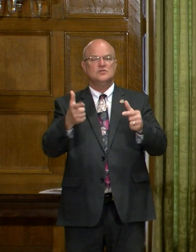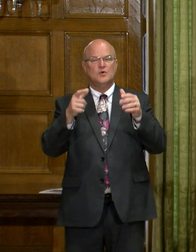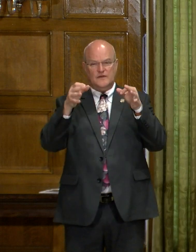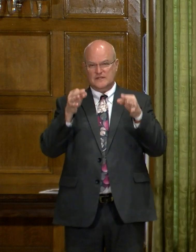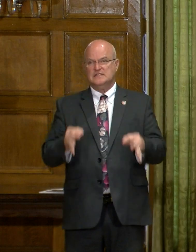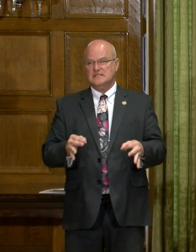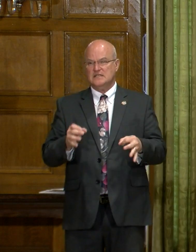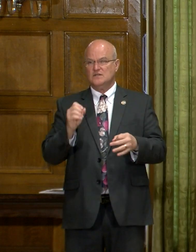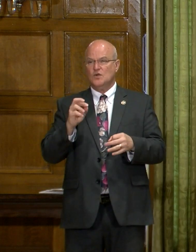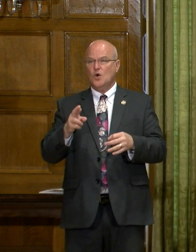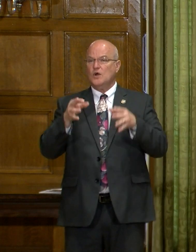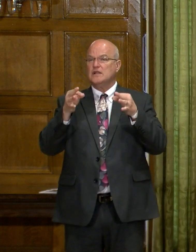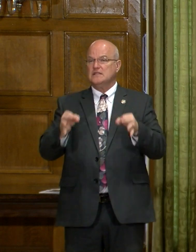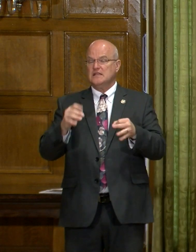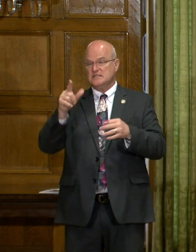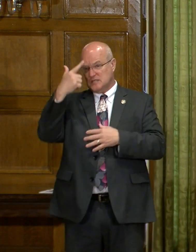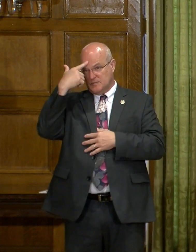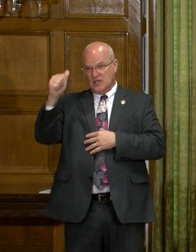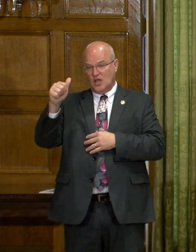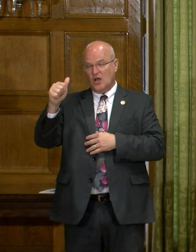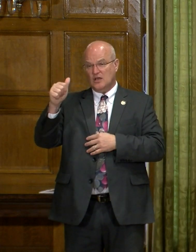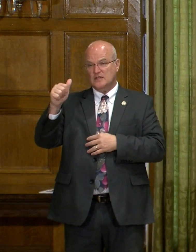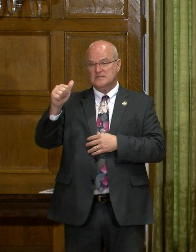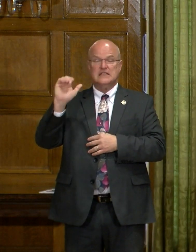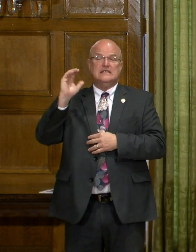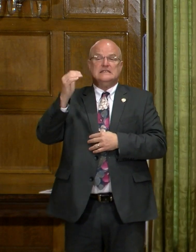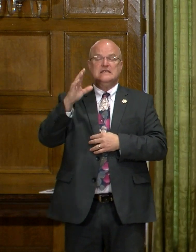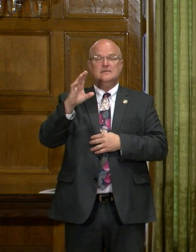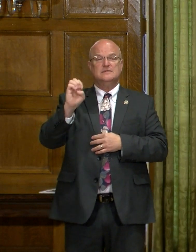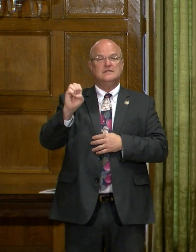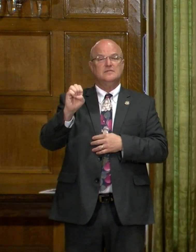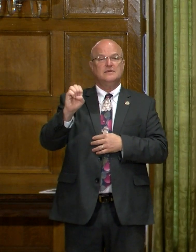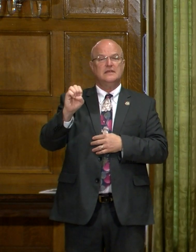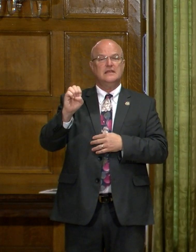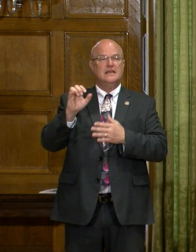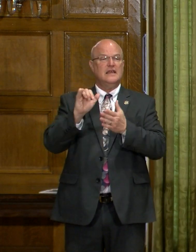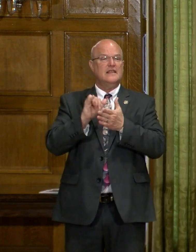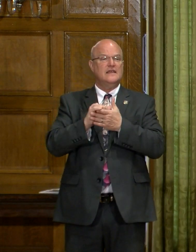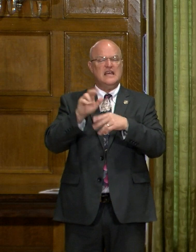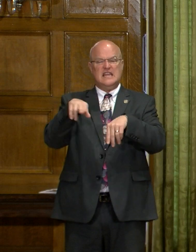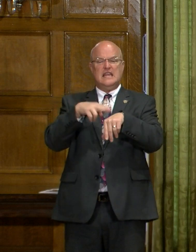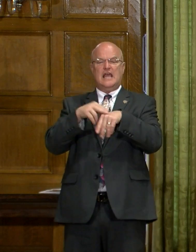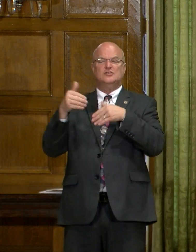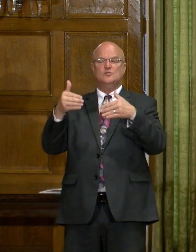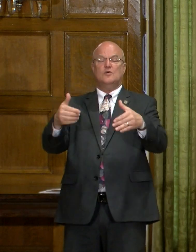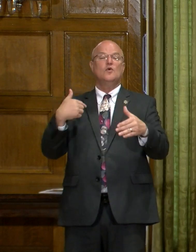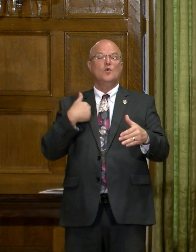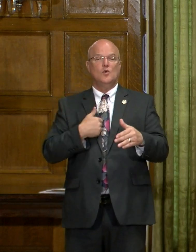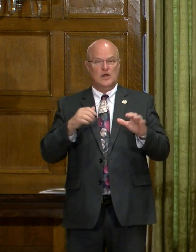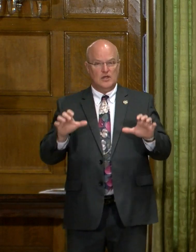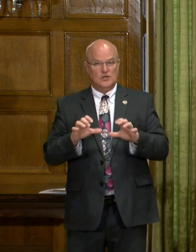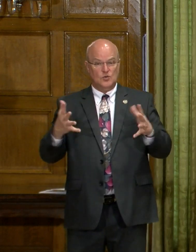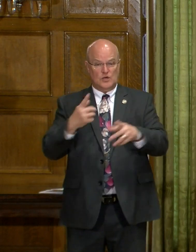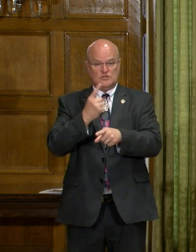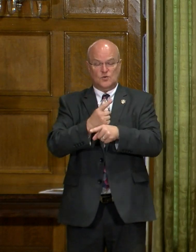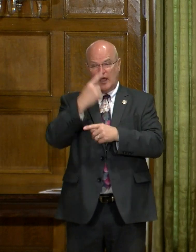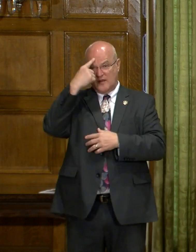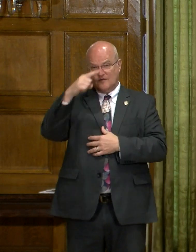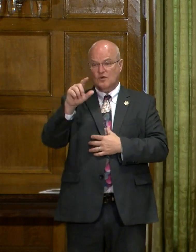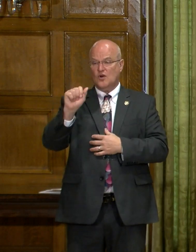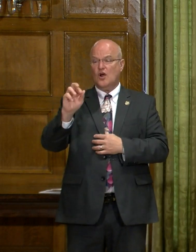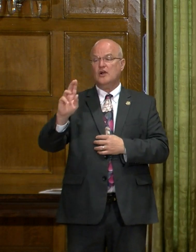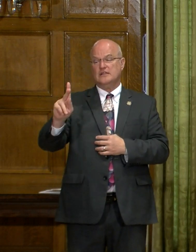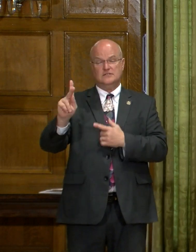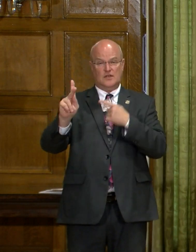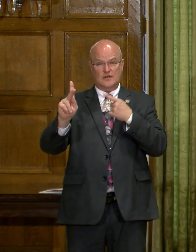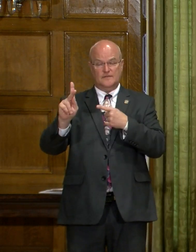of a decision or a decision just because it seems to be the national mood. We're going to do what's right for